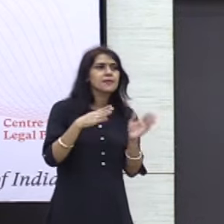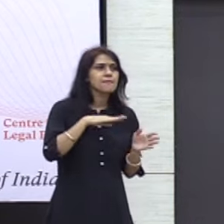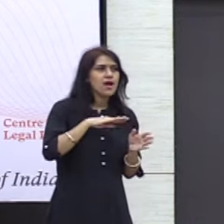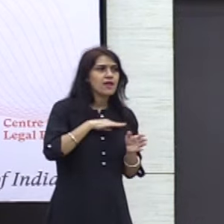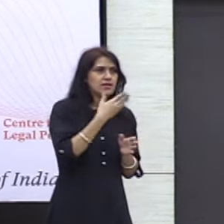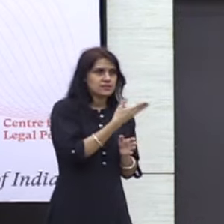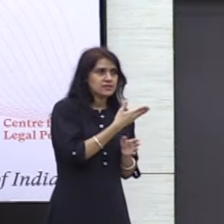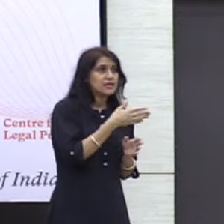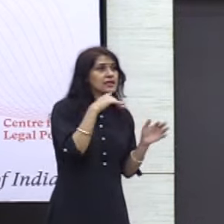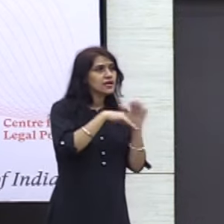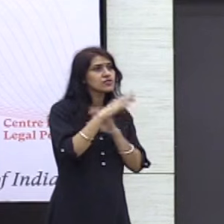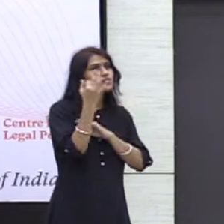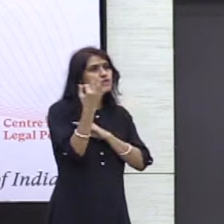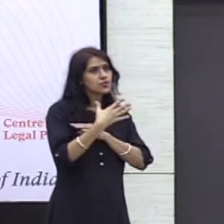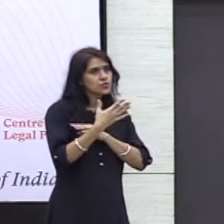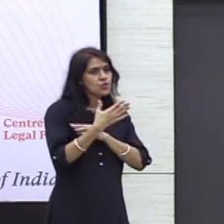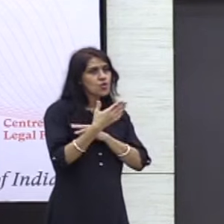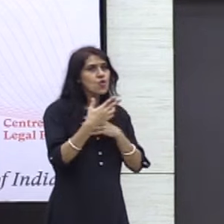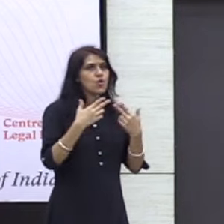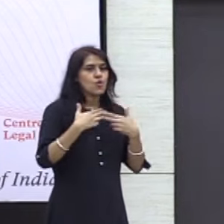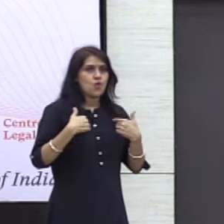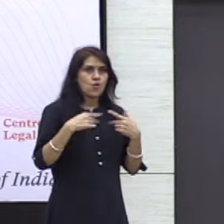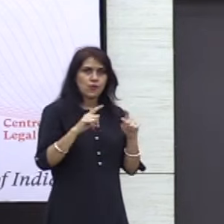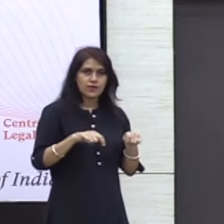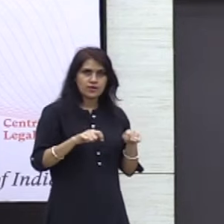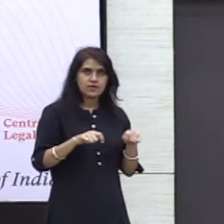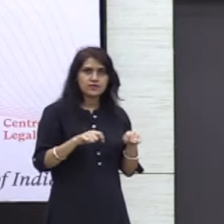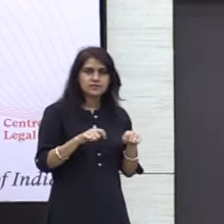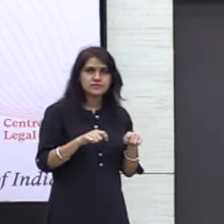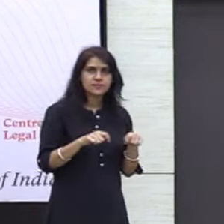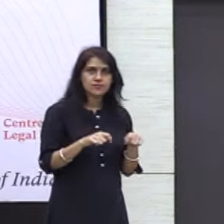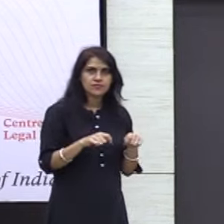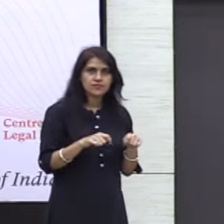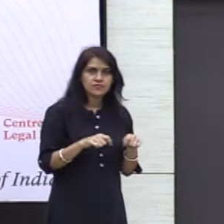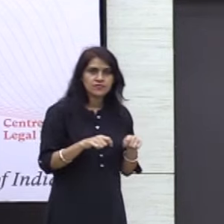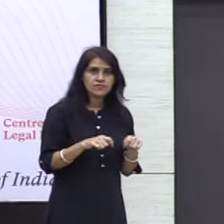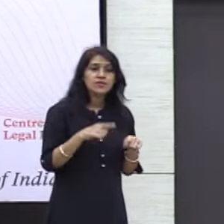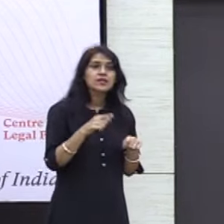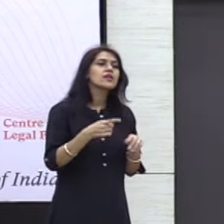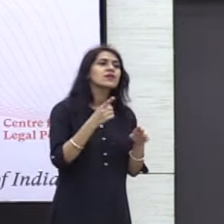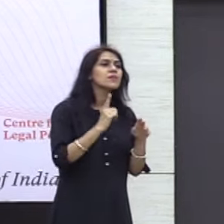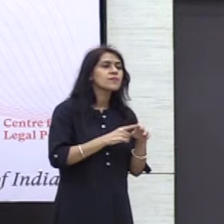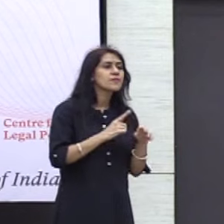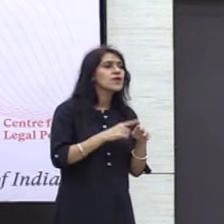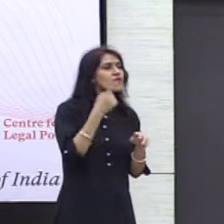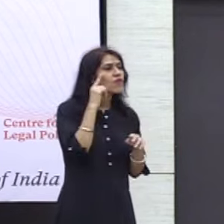Now, under the new code, that offense, if the punishment is